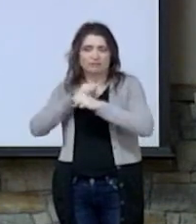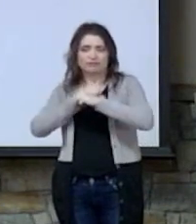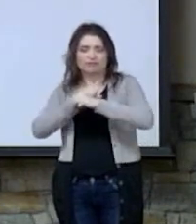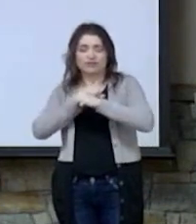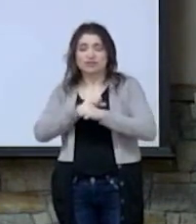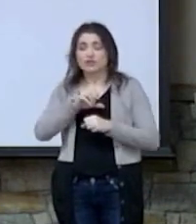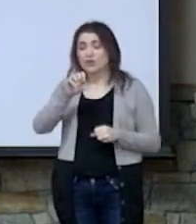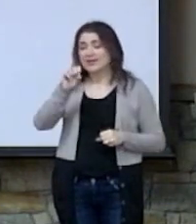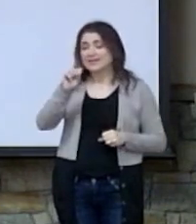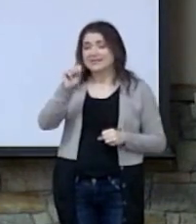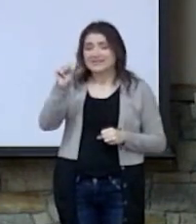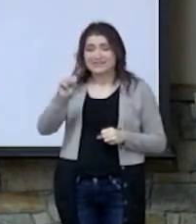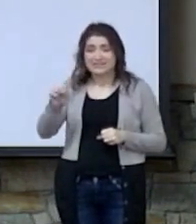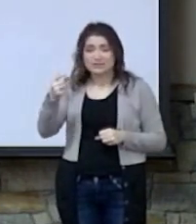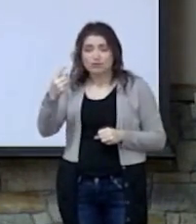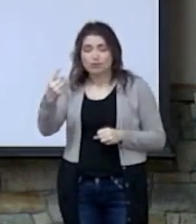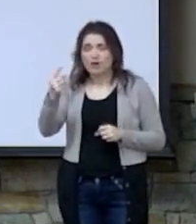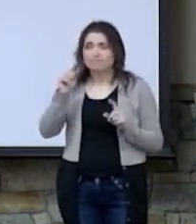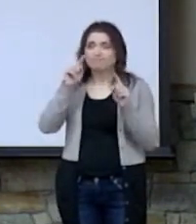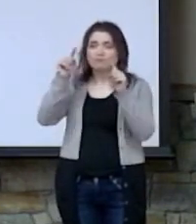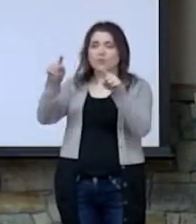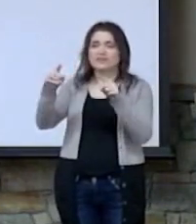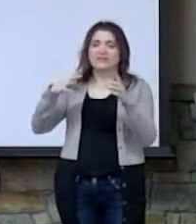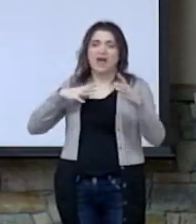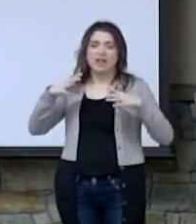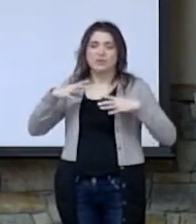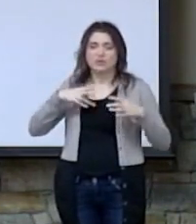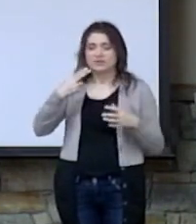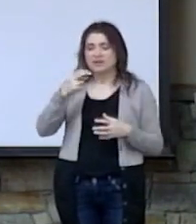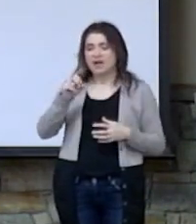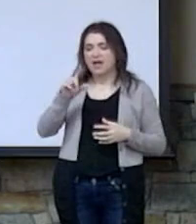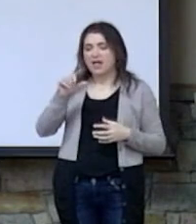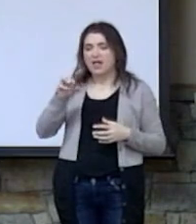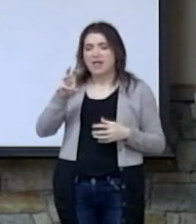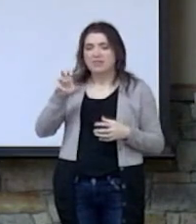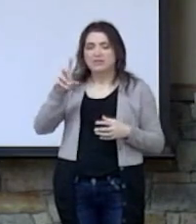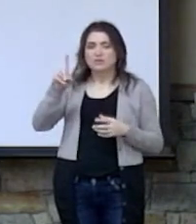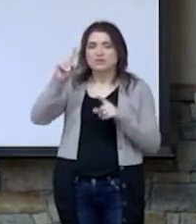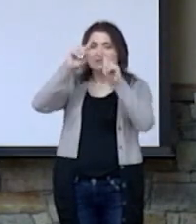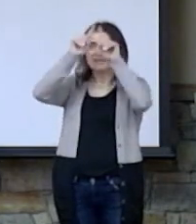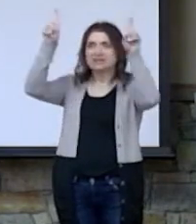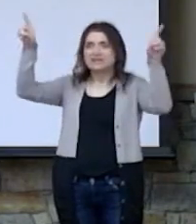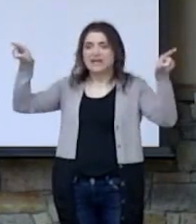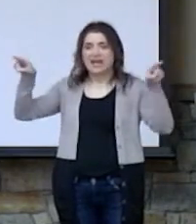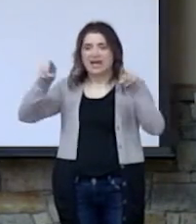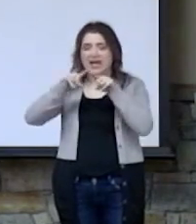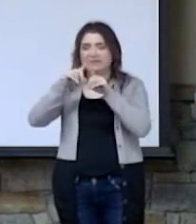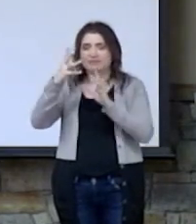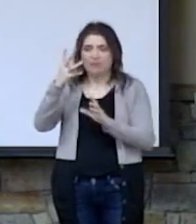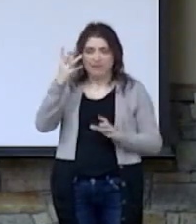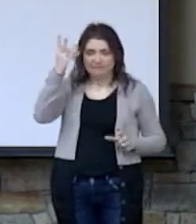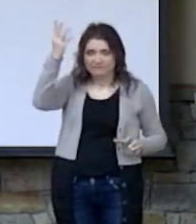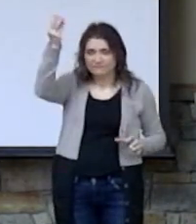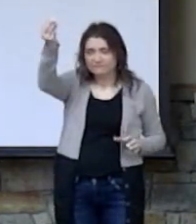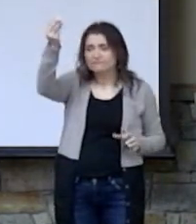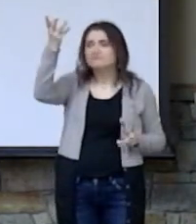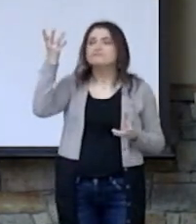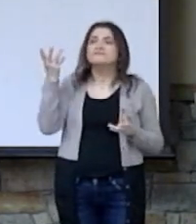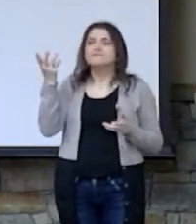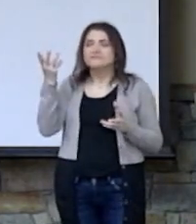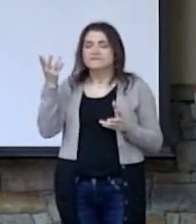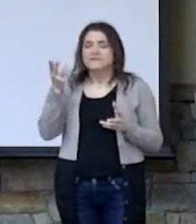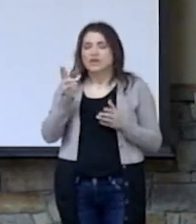set out under the Hollywood sign. He left, traveled the U.S., went through Canada, boarded a